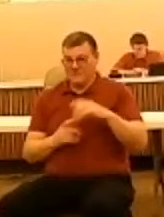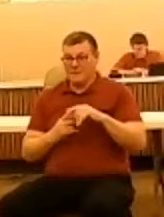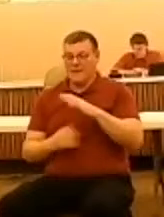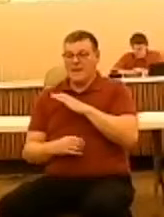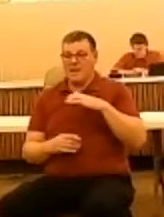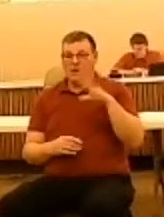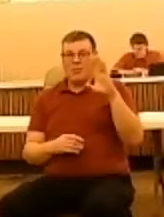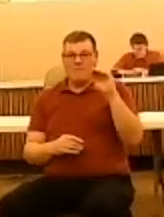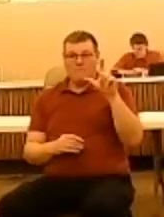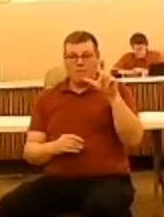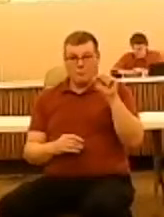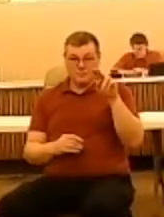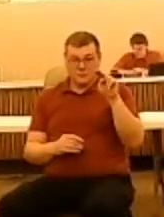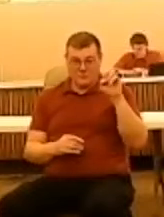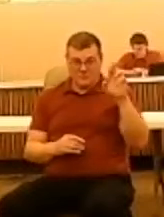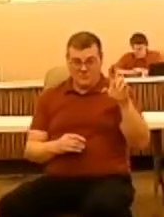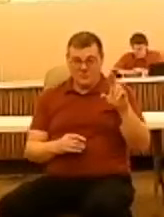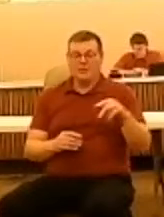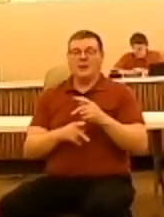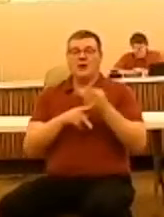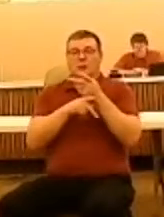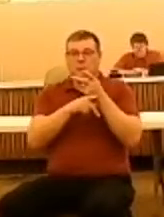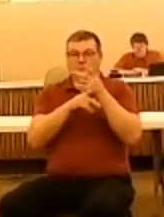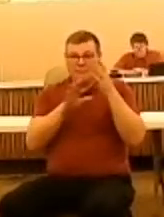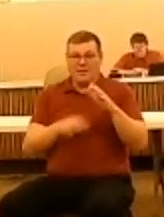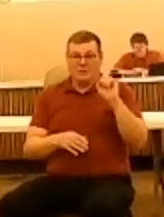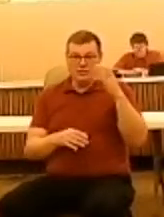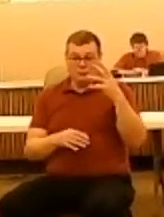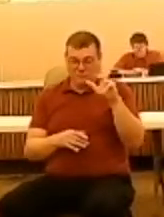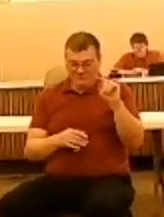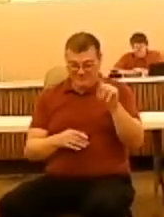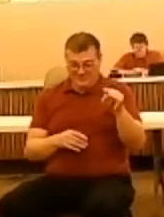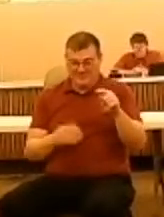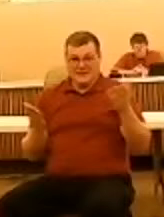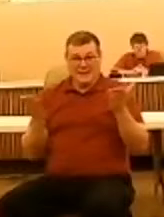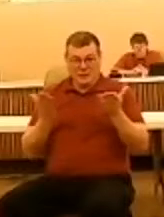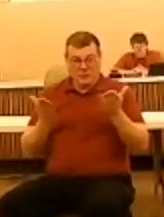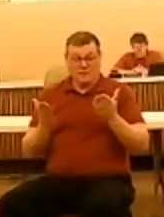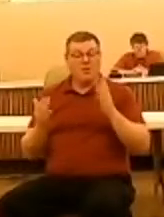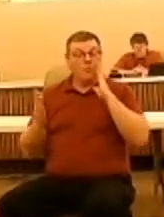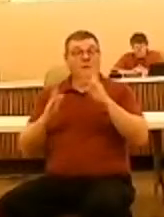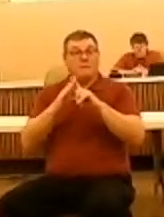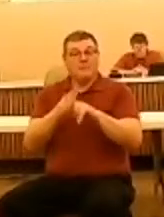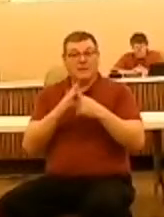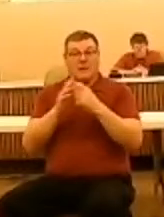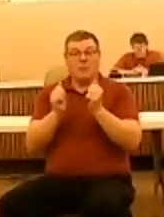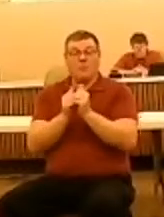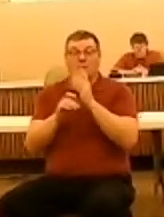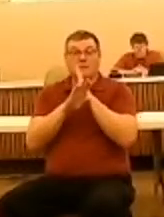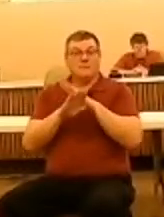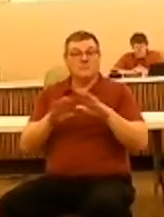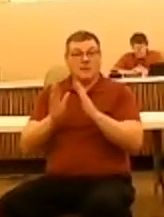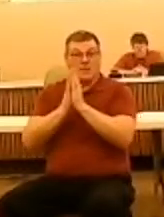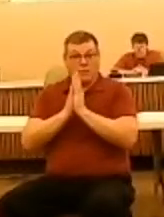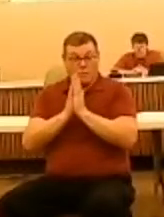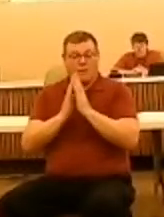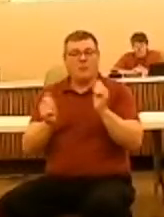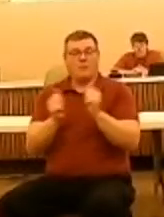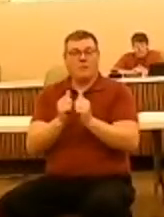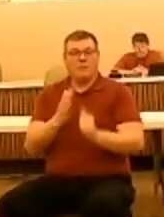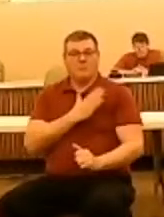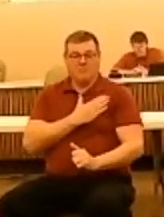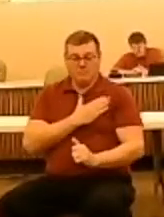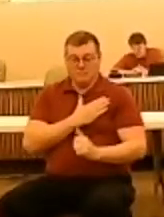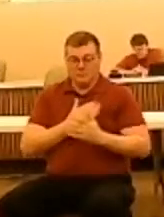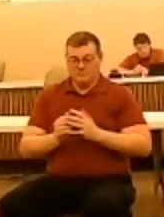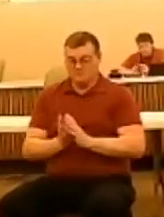Bolsner, Here. Supervisor Schultz. Here. We'll begin tonight with a silent prayer followed by the Pledge of Allegiance to the